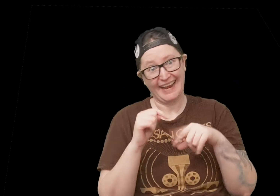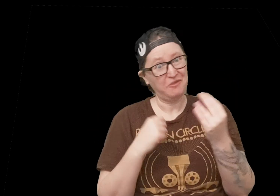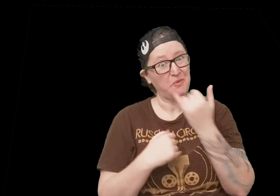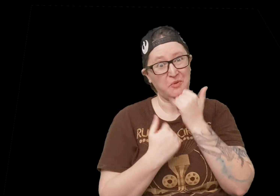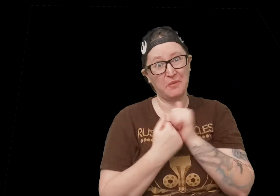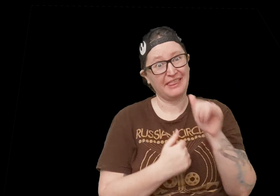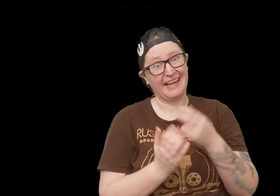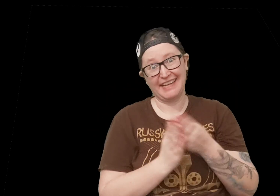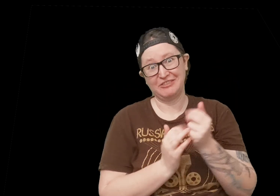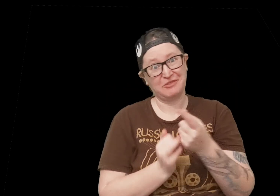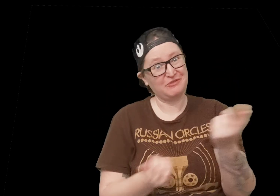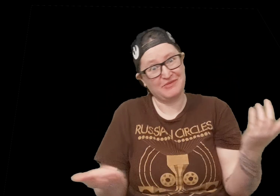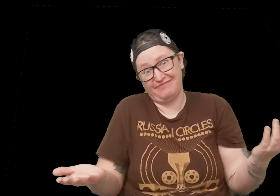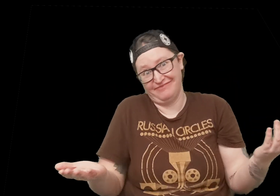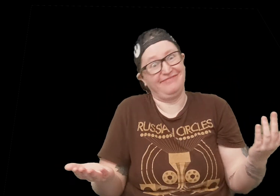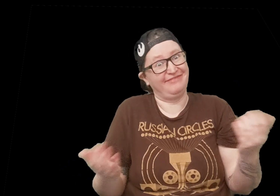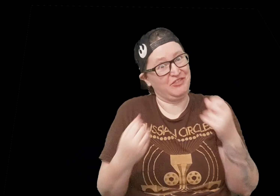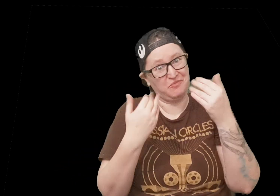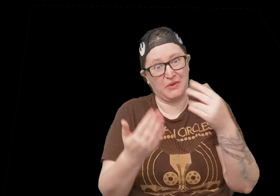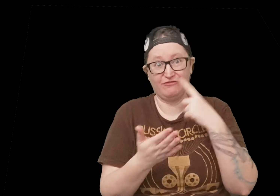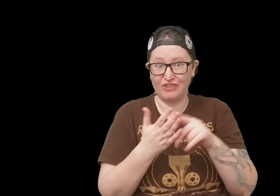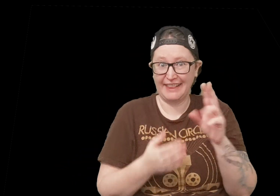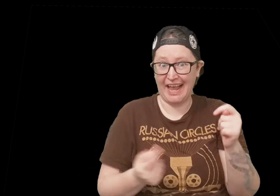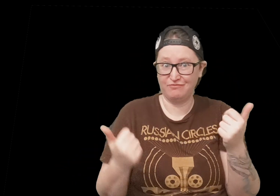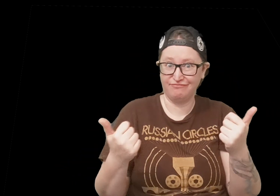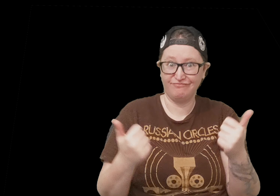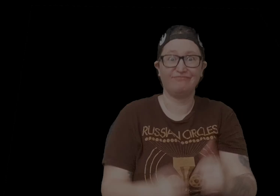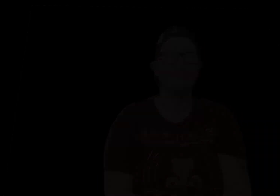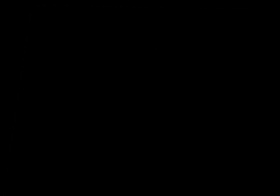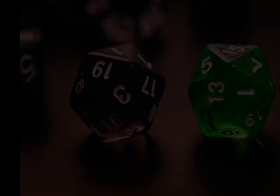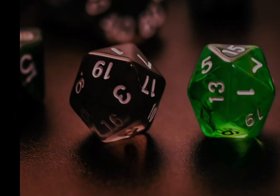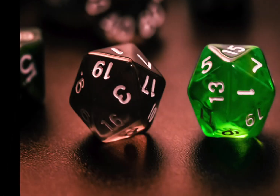Mörk, so can't go wrong with that, honest. So go ahead and check it out.